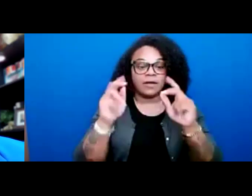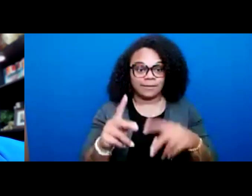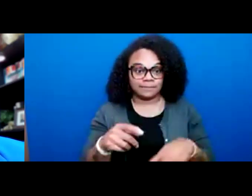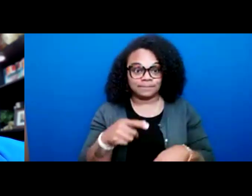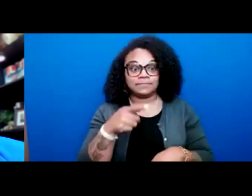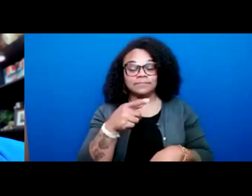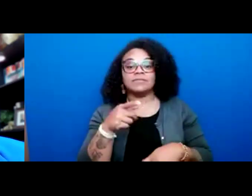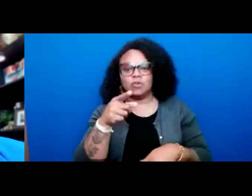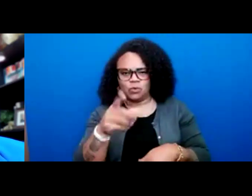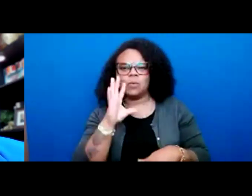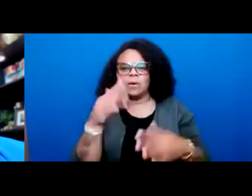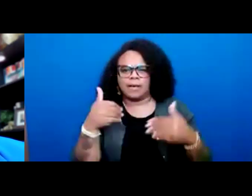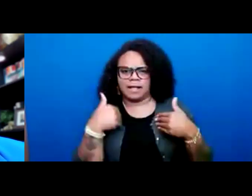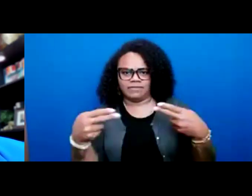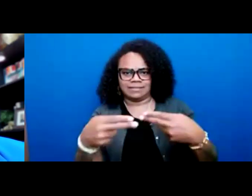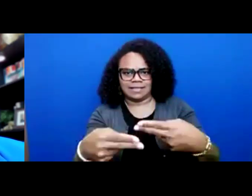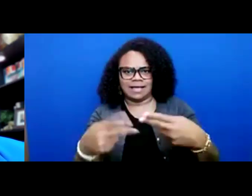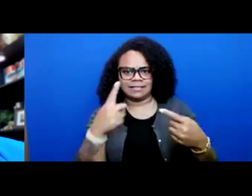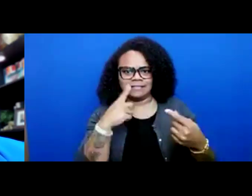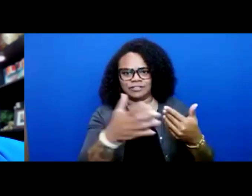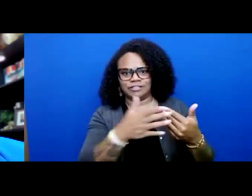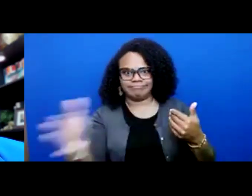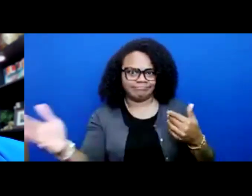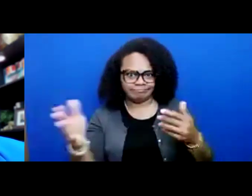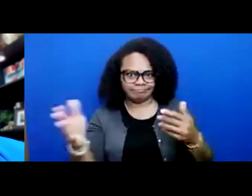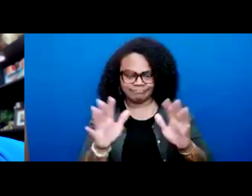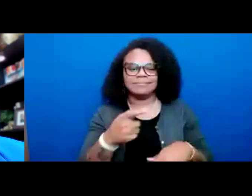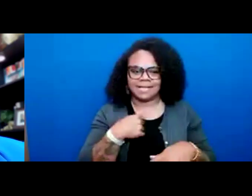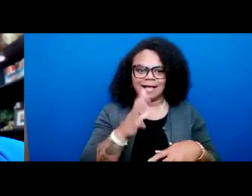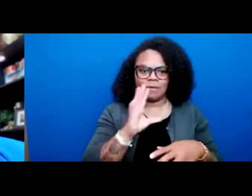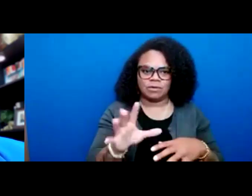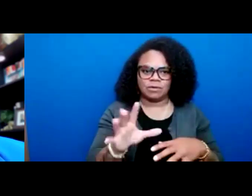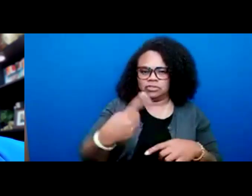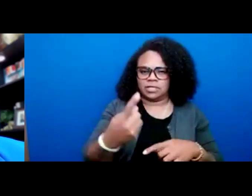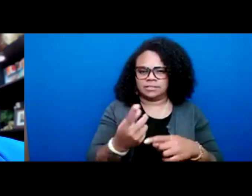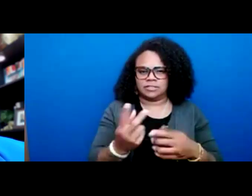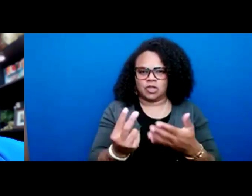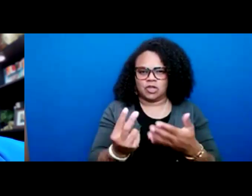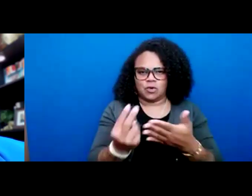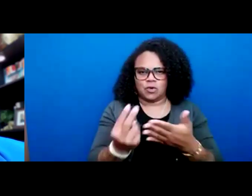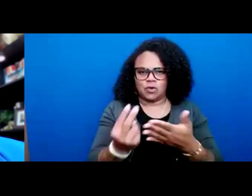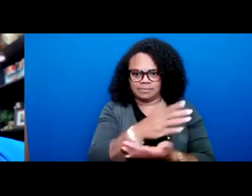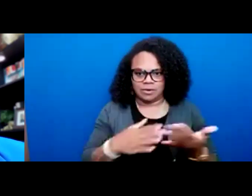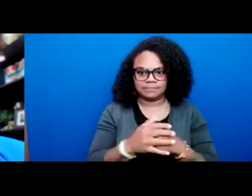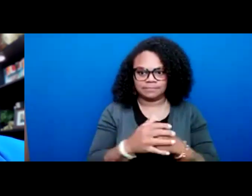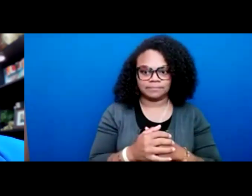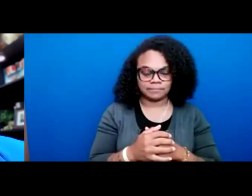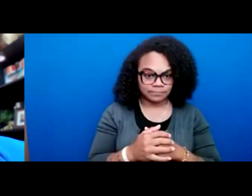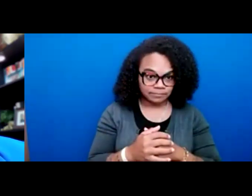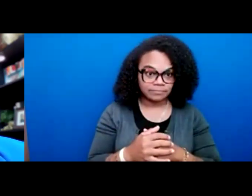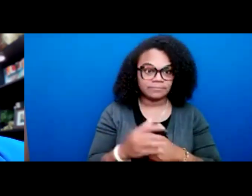slides for the remainder of the piece, and this is what I'll go over just this piece here because I really want to leave enough time for everybody